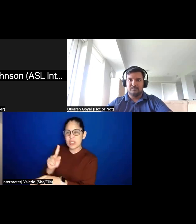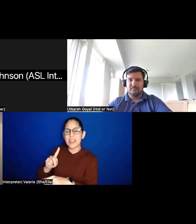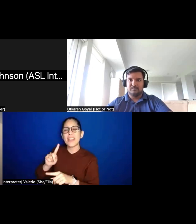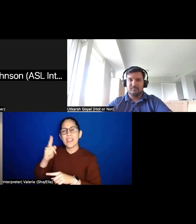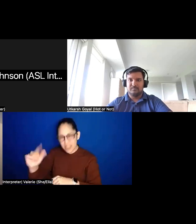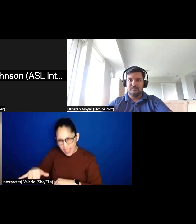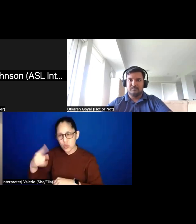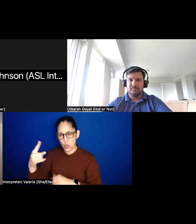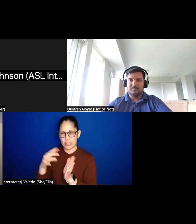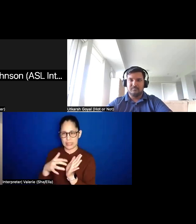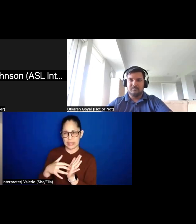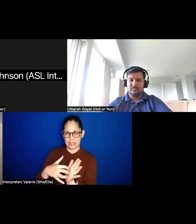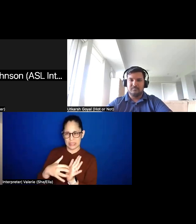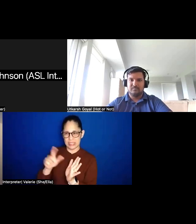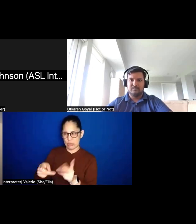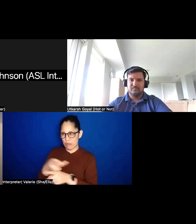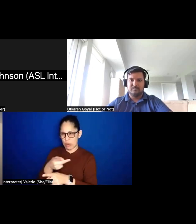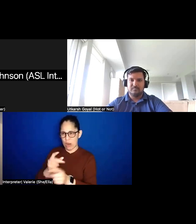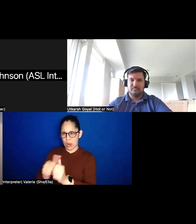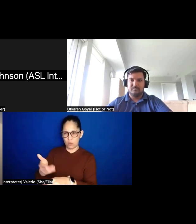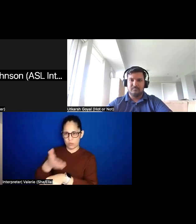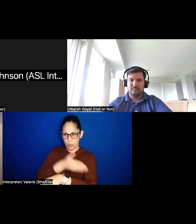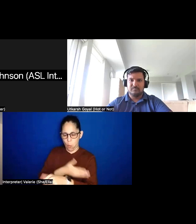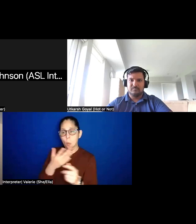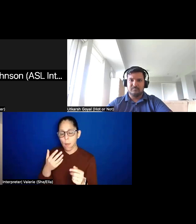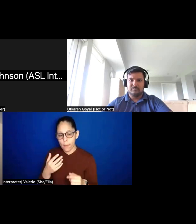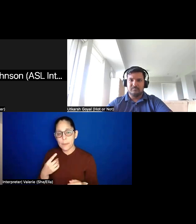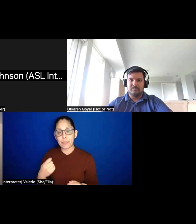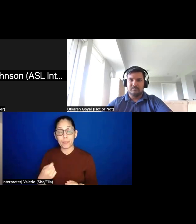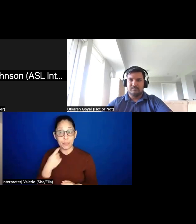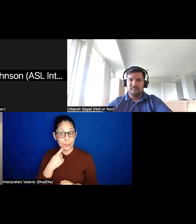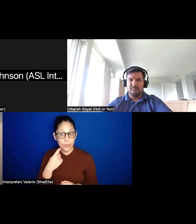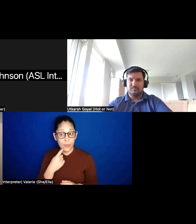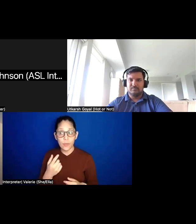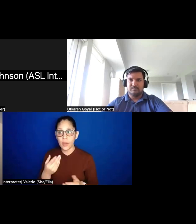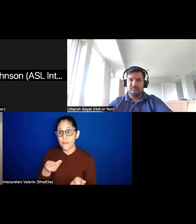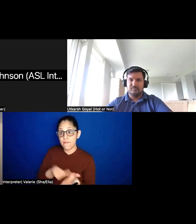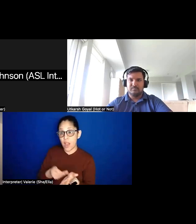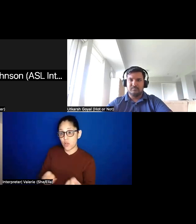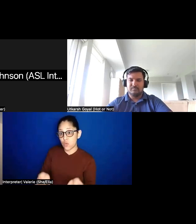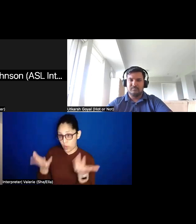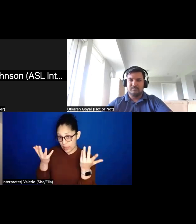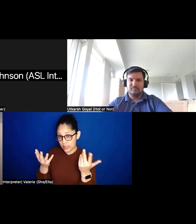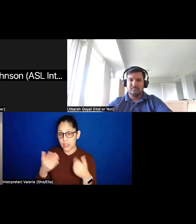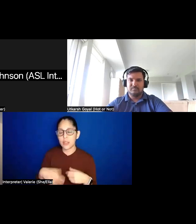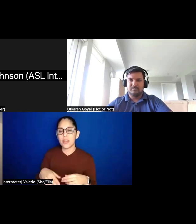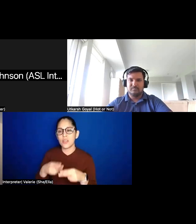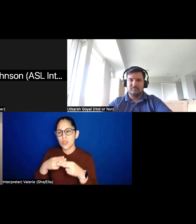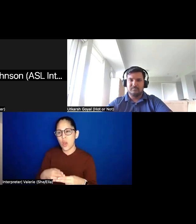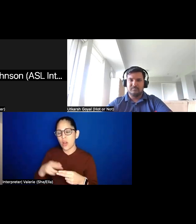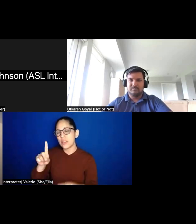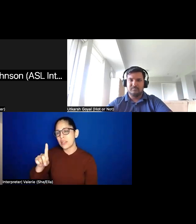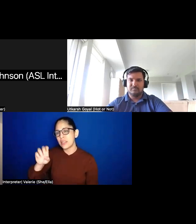to sort out. But we recently did a fundraising. We did what's called a decentralization